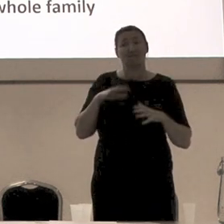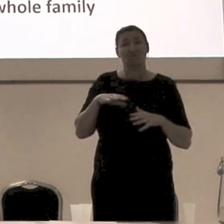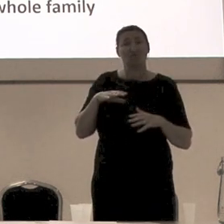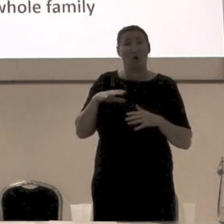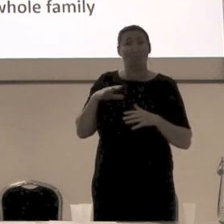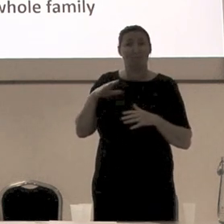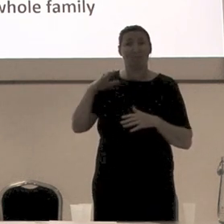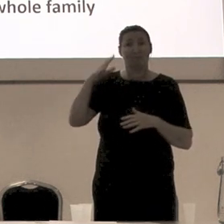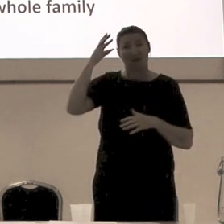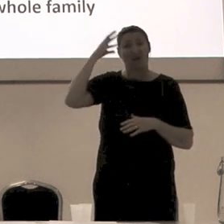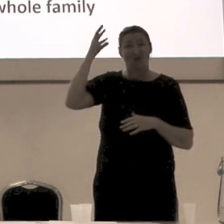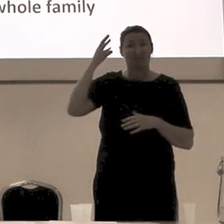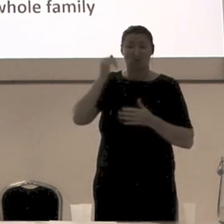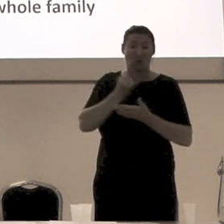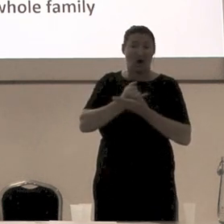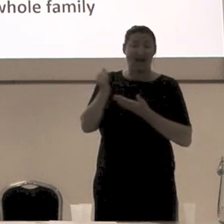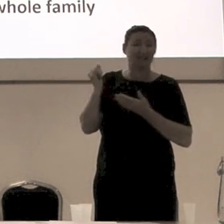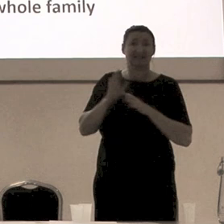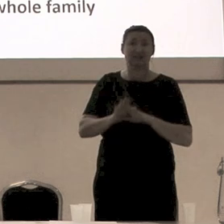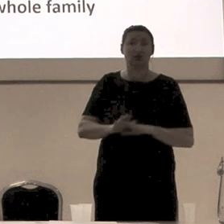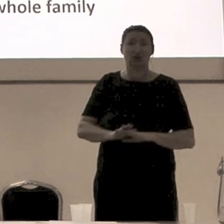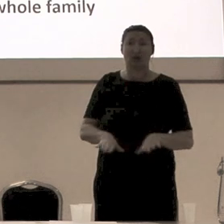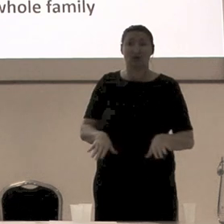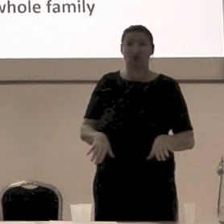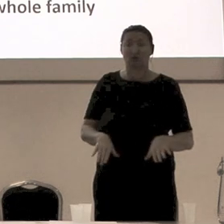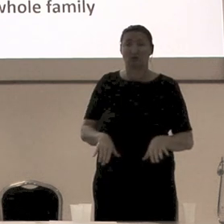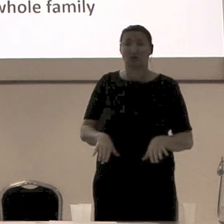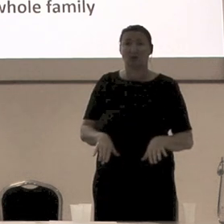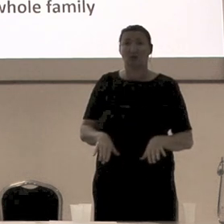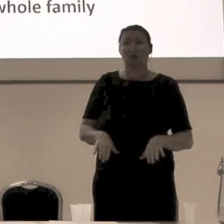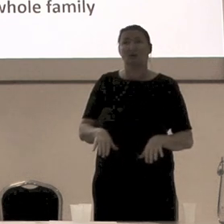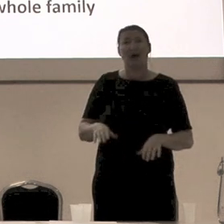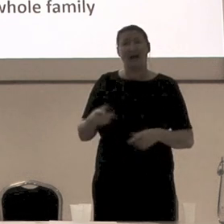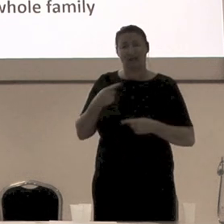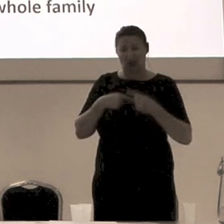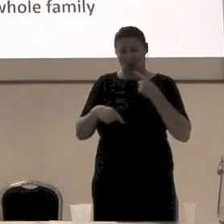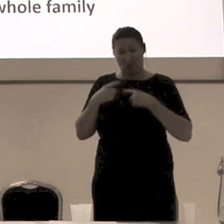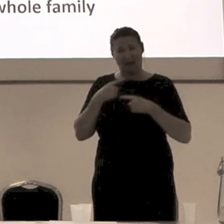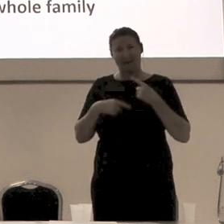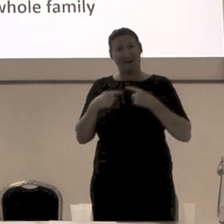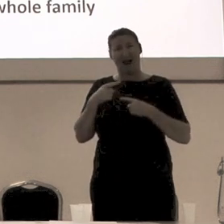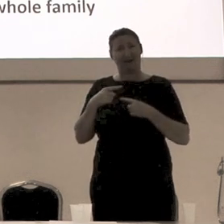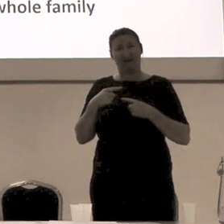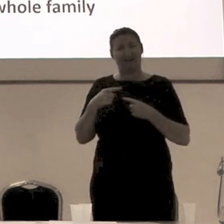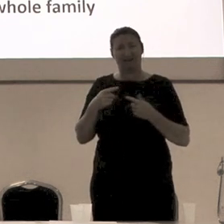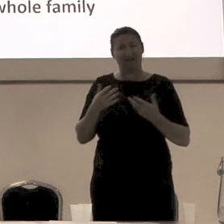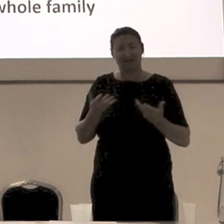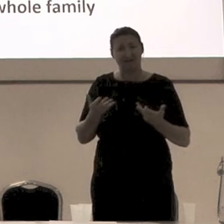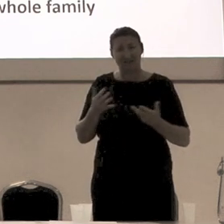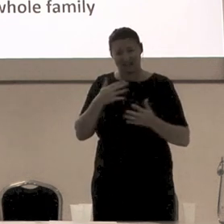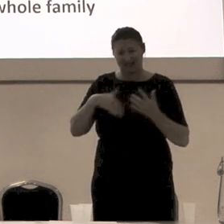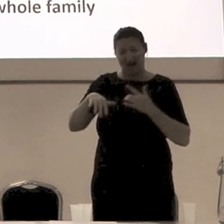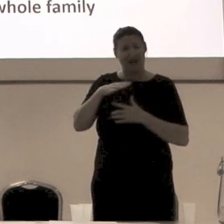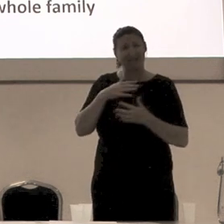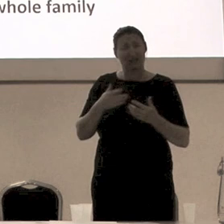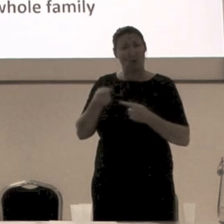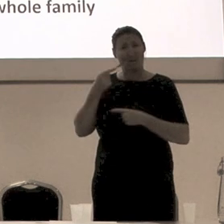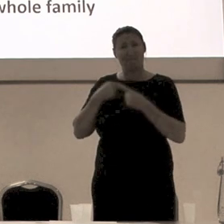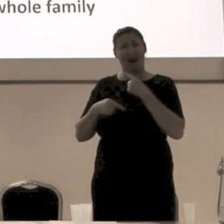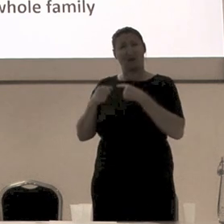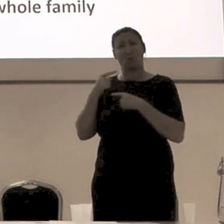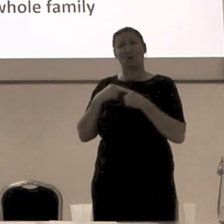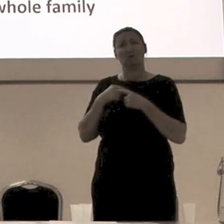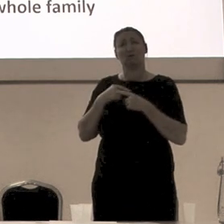are anti-children as far as I can see and are wanting to take us back to something I'll talk about in a minute, that there is only fixed